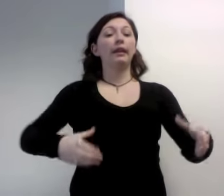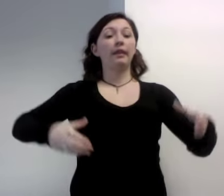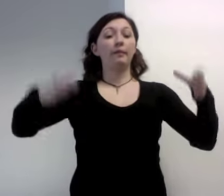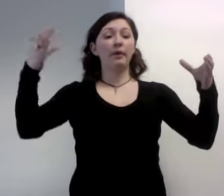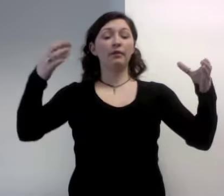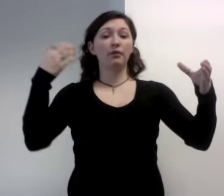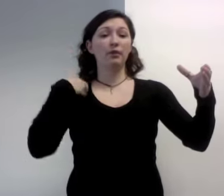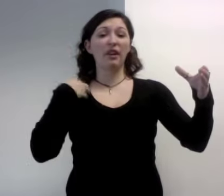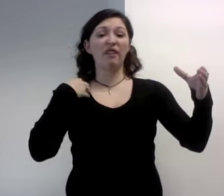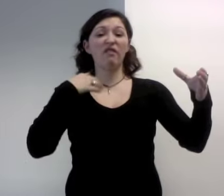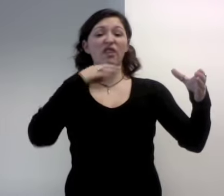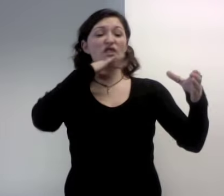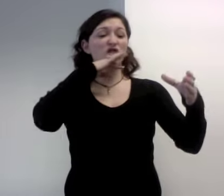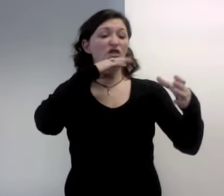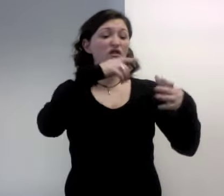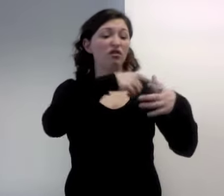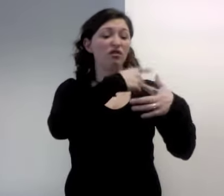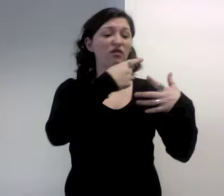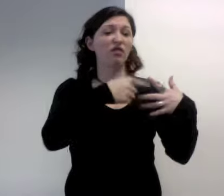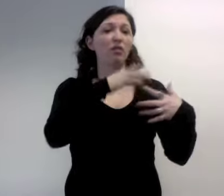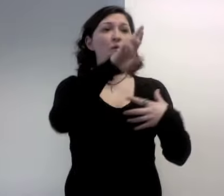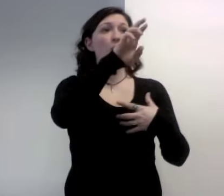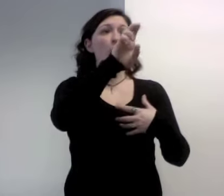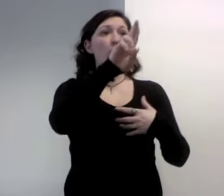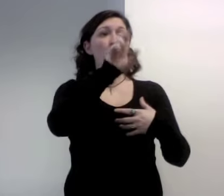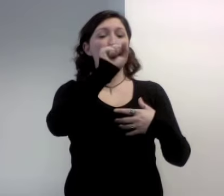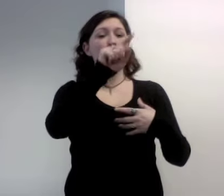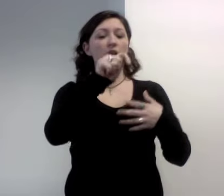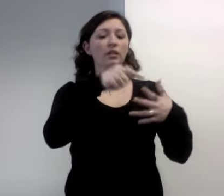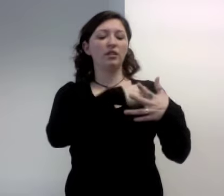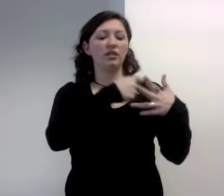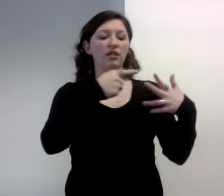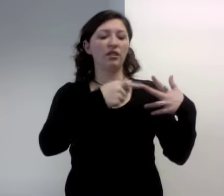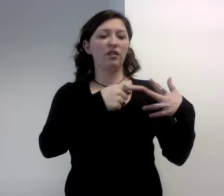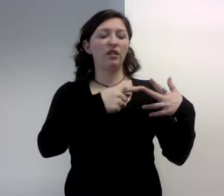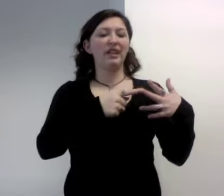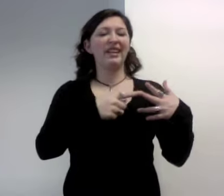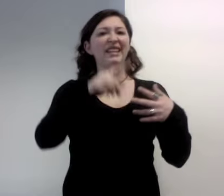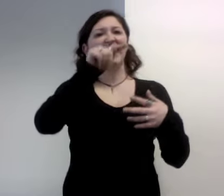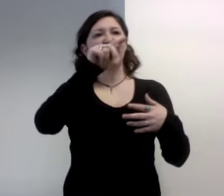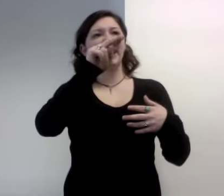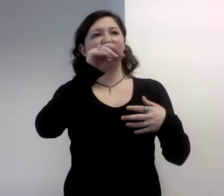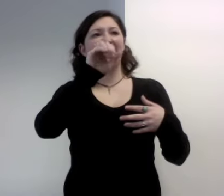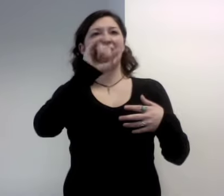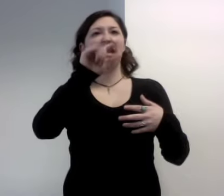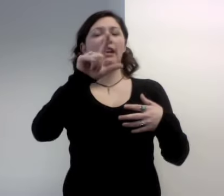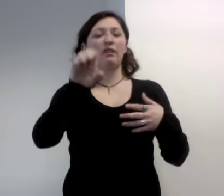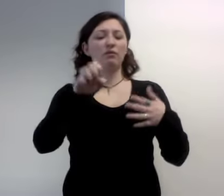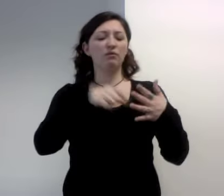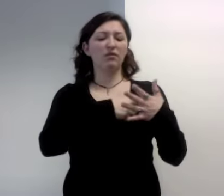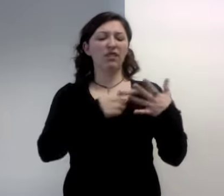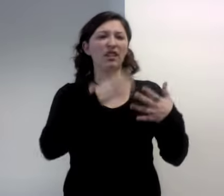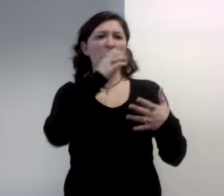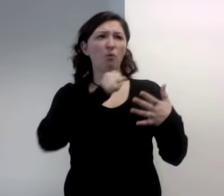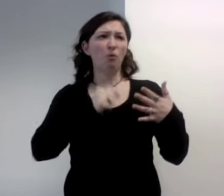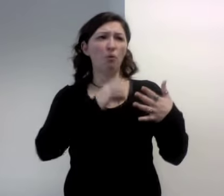dirt and rust and old nails and stale water, and cartload